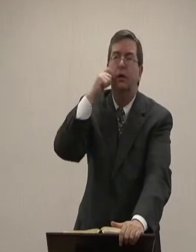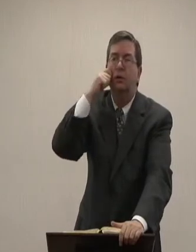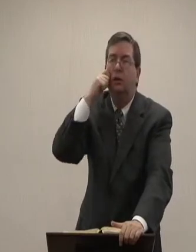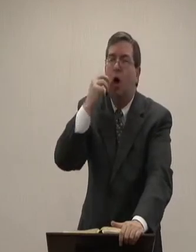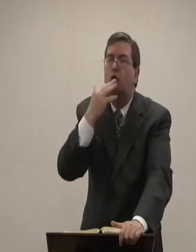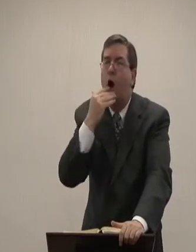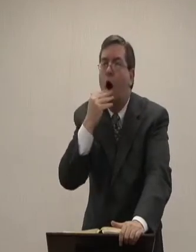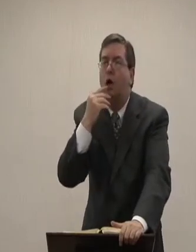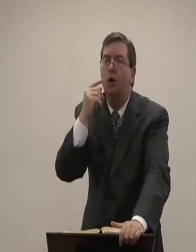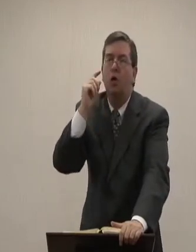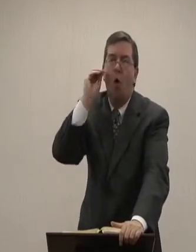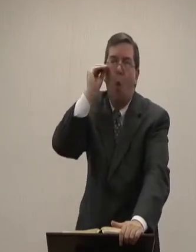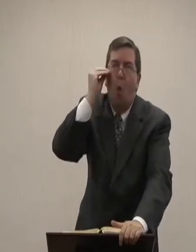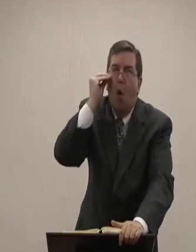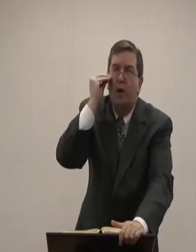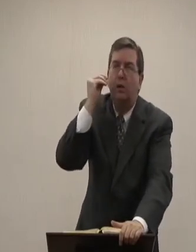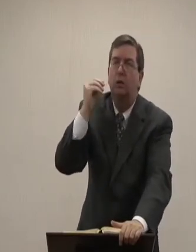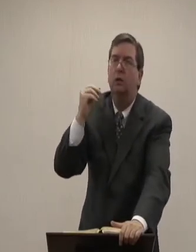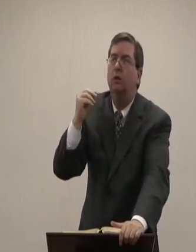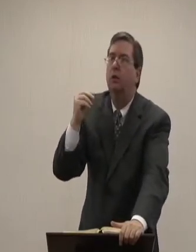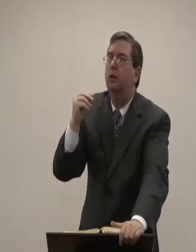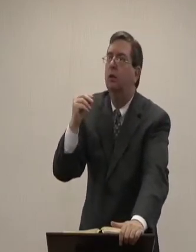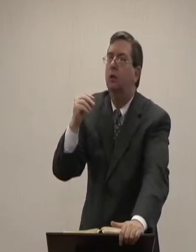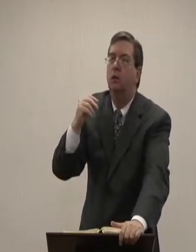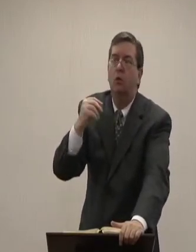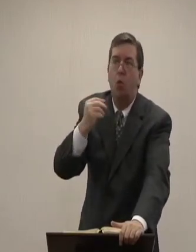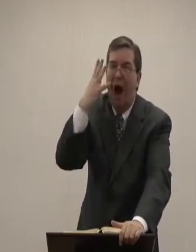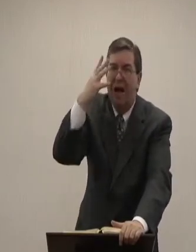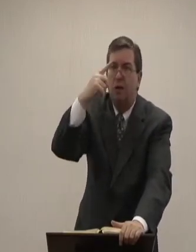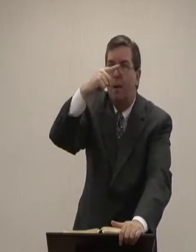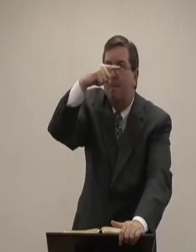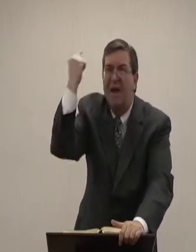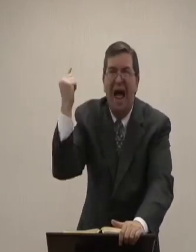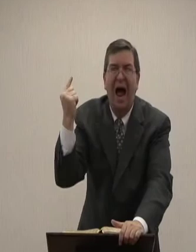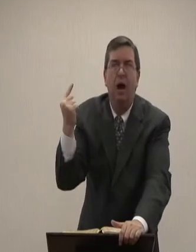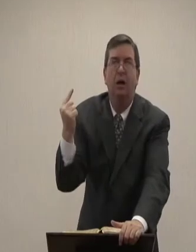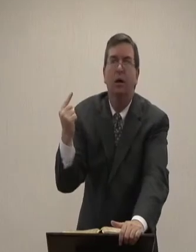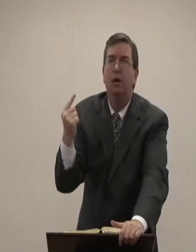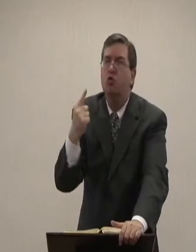To every kind of race, it doesn't matter what race or creed. White, black,